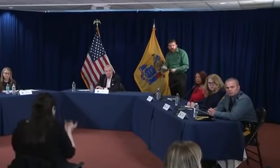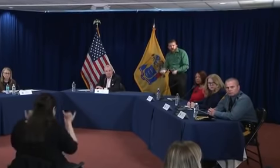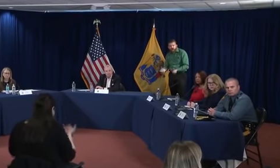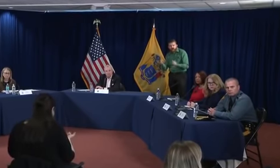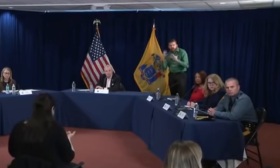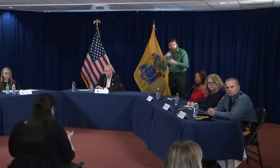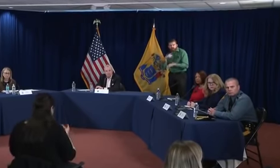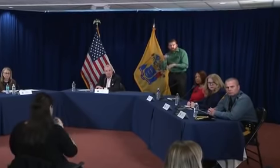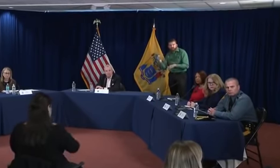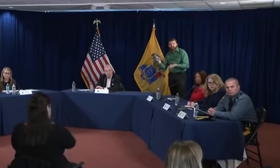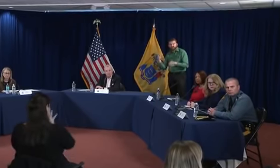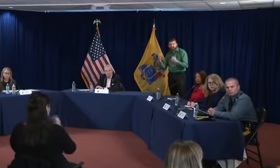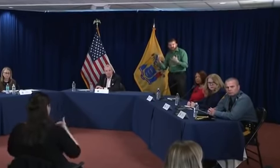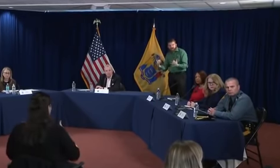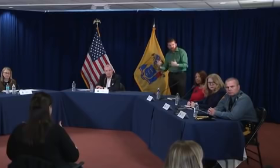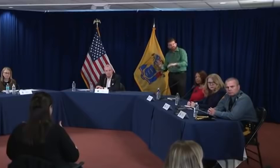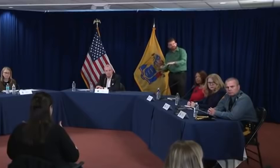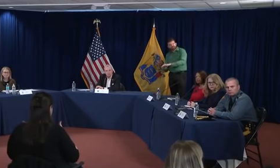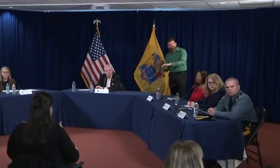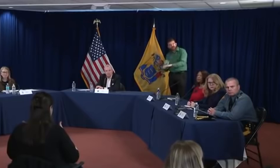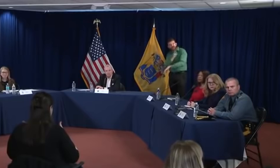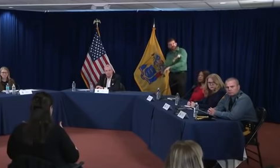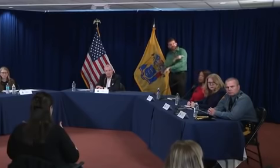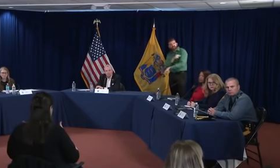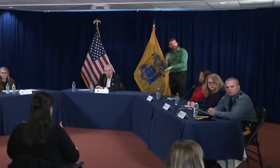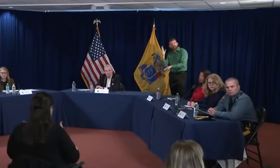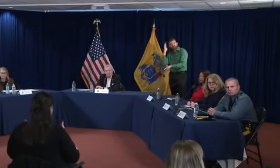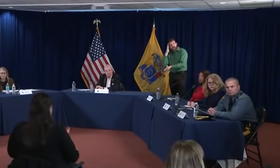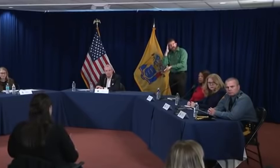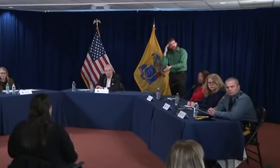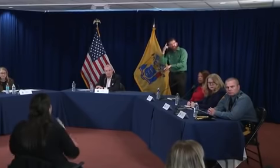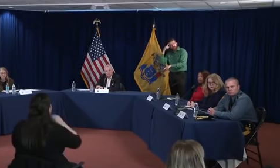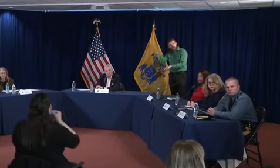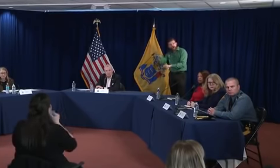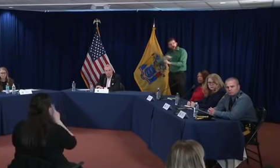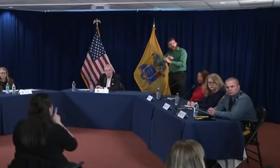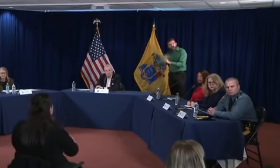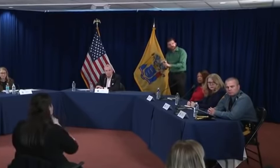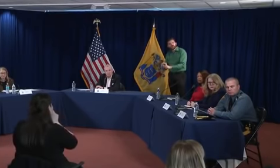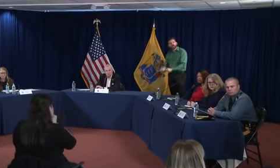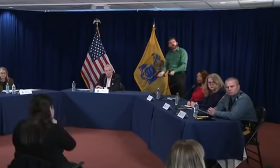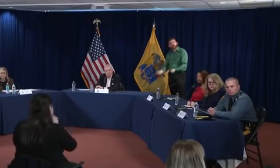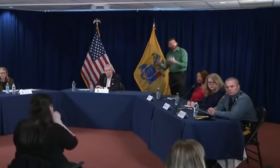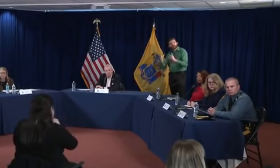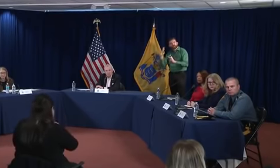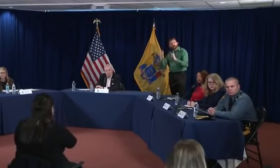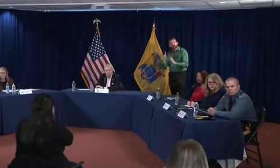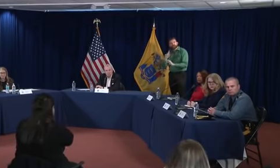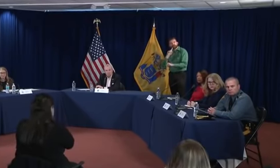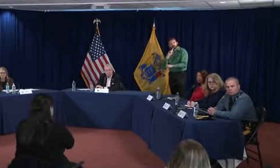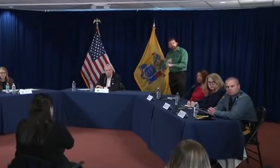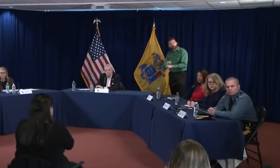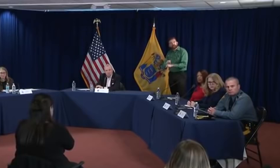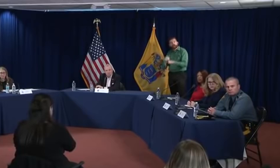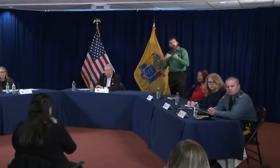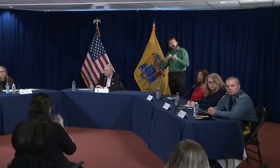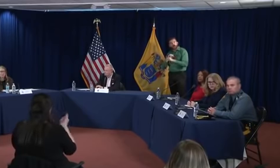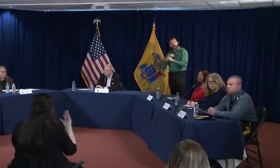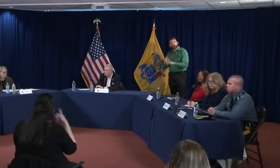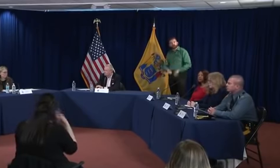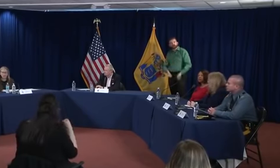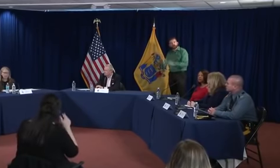how many people have been hospitalized because of this? And have any of those hospitalizations or positive cases come from nursing facilities and long-term